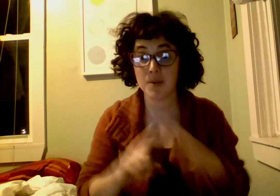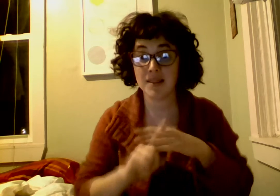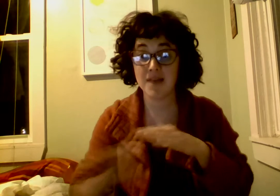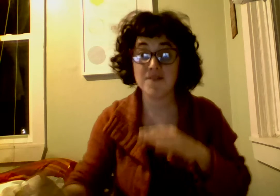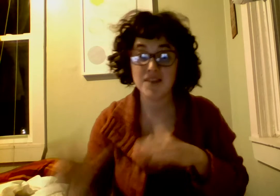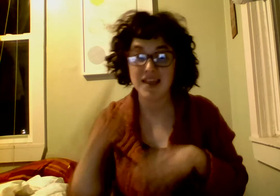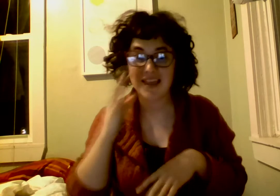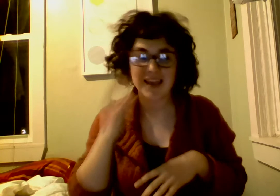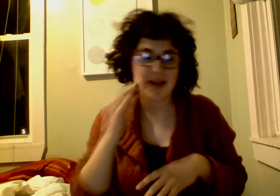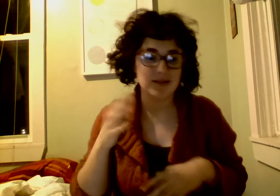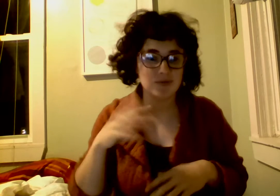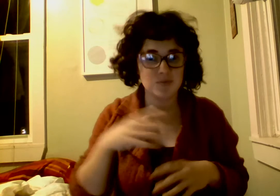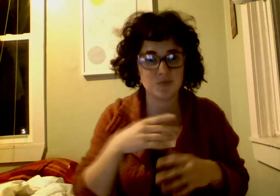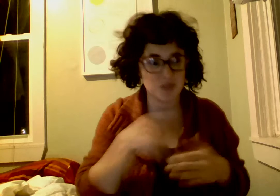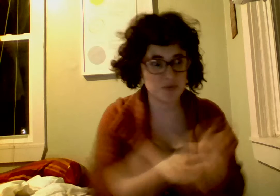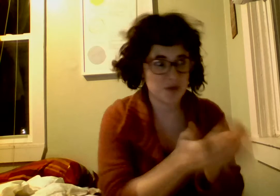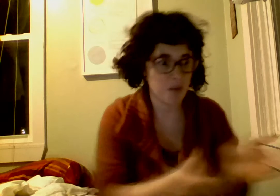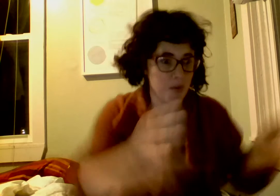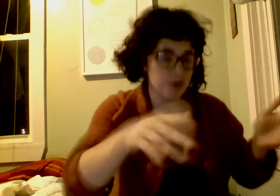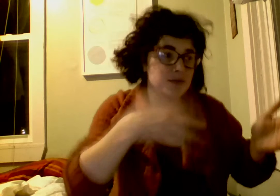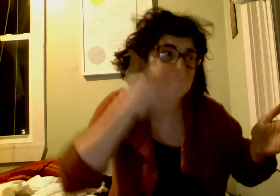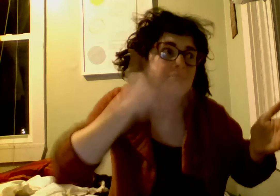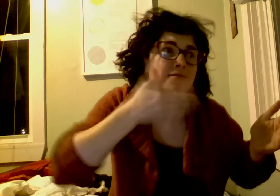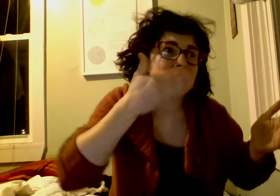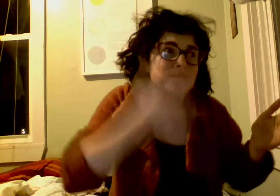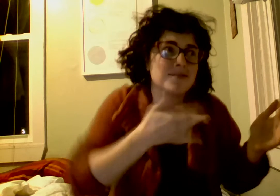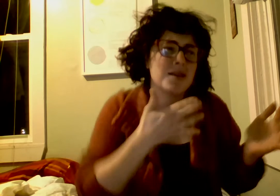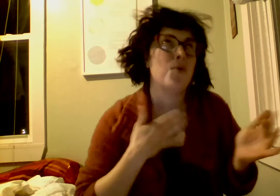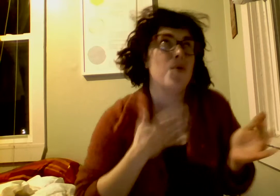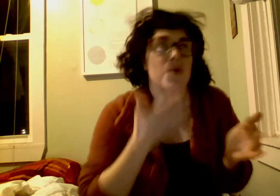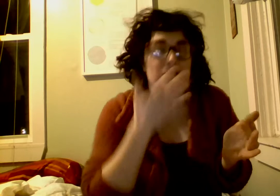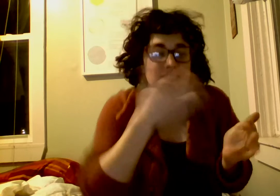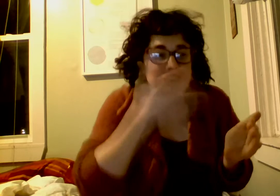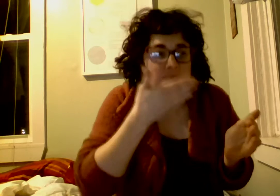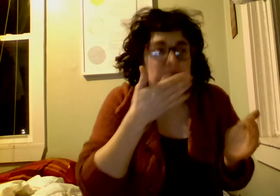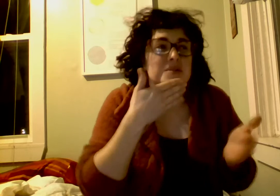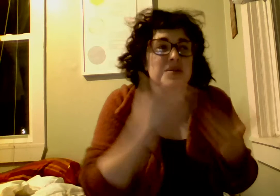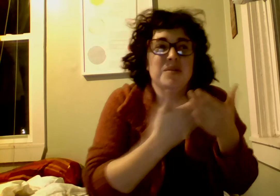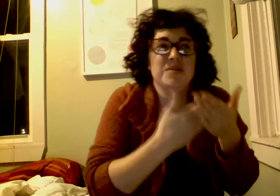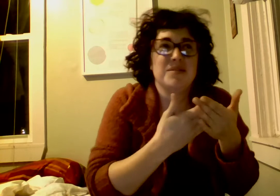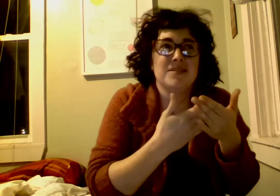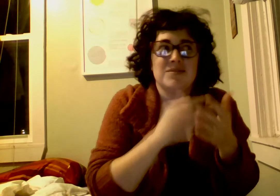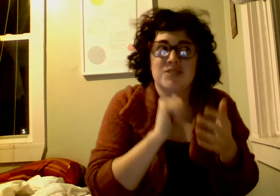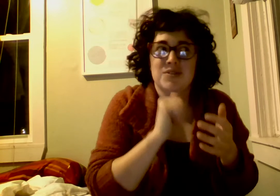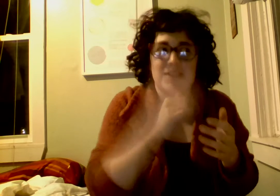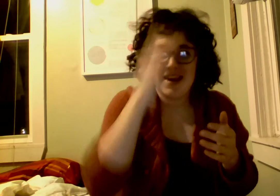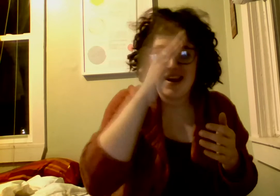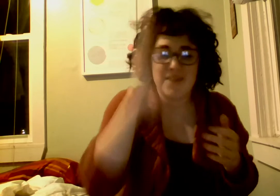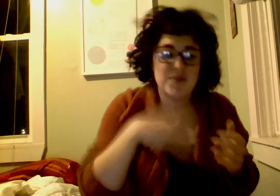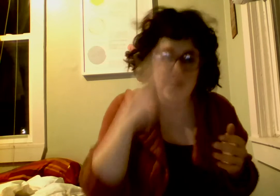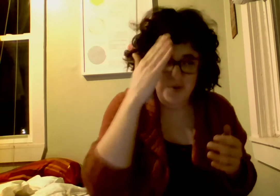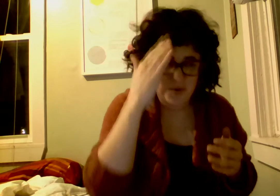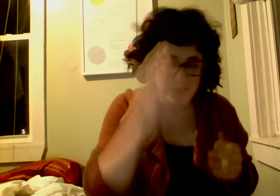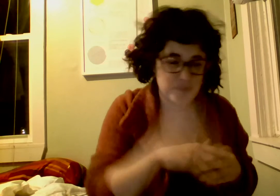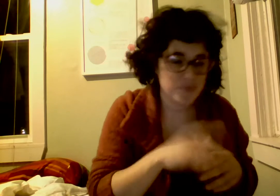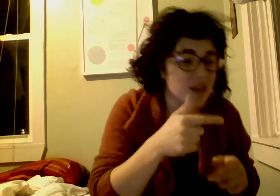smells so good. And he thought, she'll never be able to tell. So he took a little lick. So